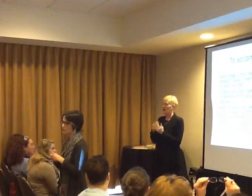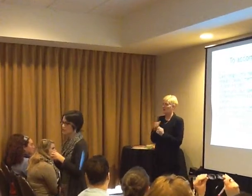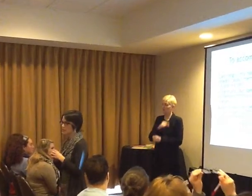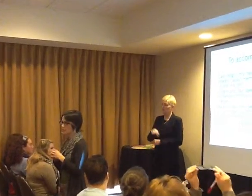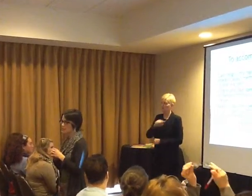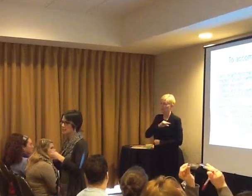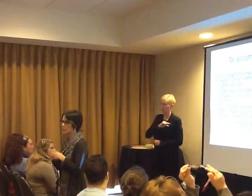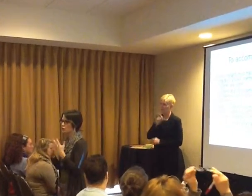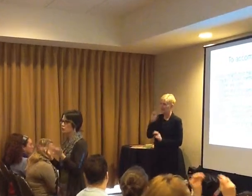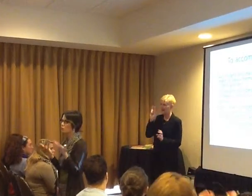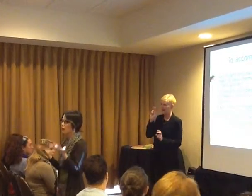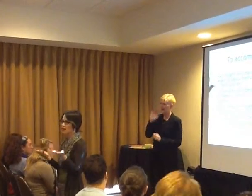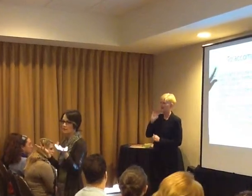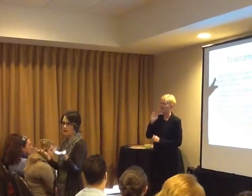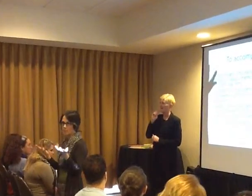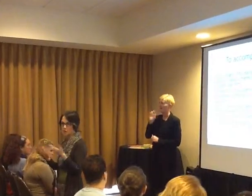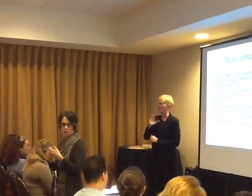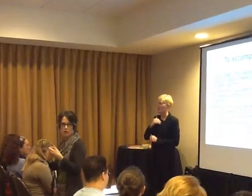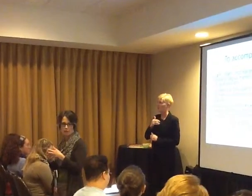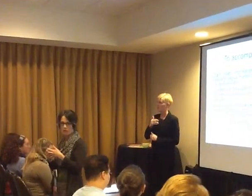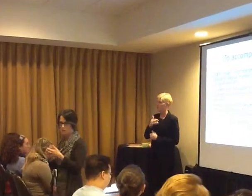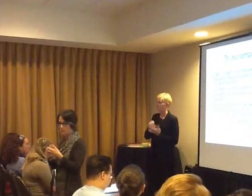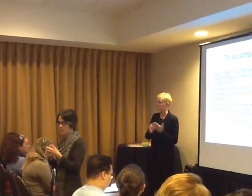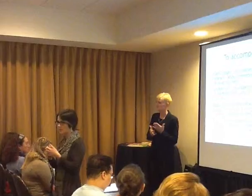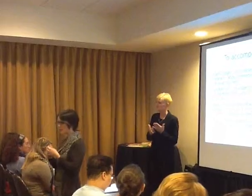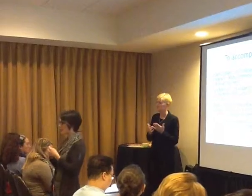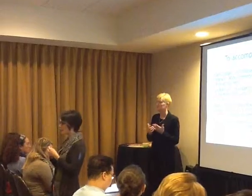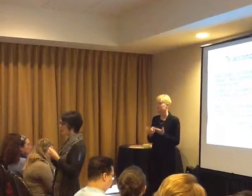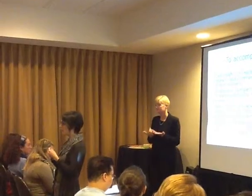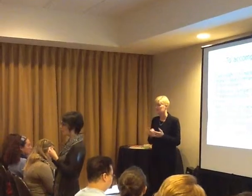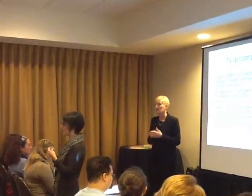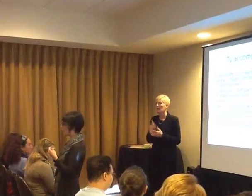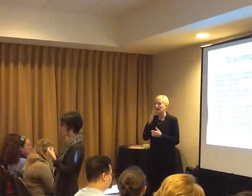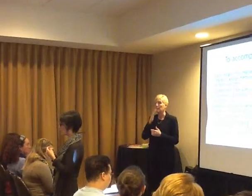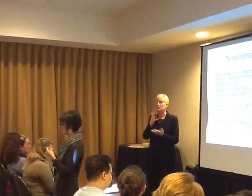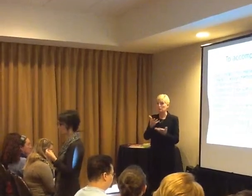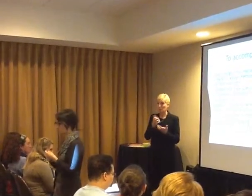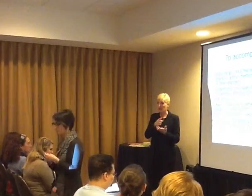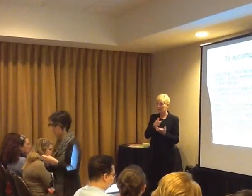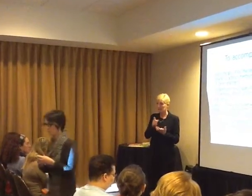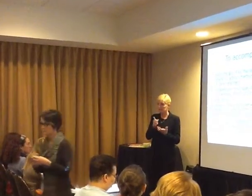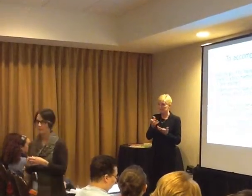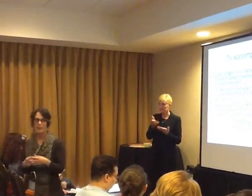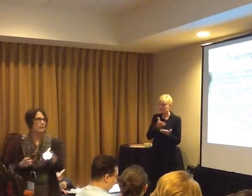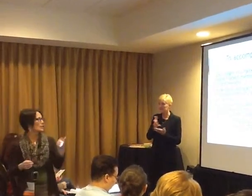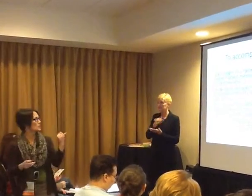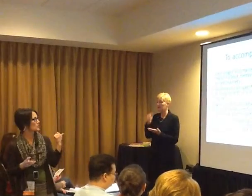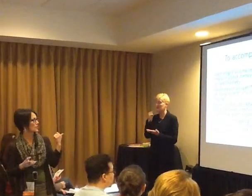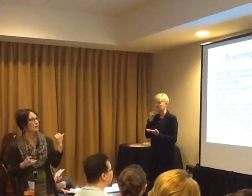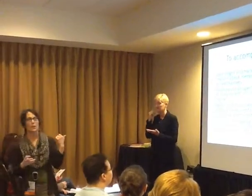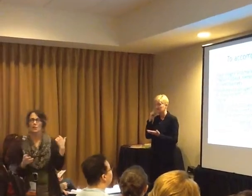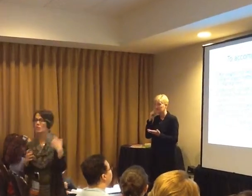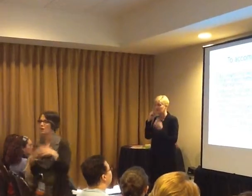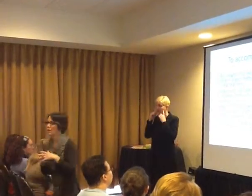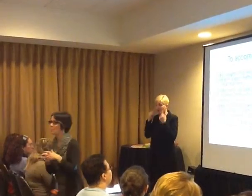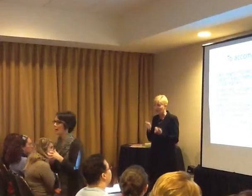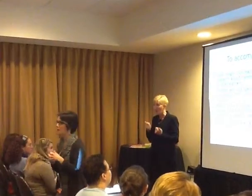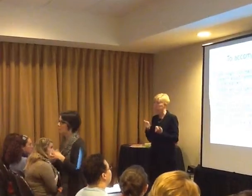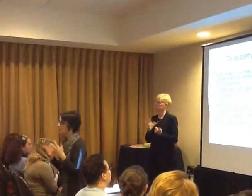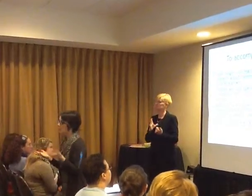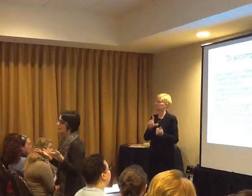our services is that you want them to have our services and that they have a hearing loss. So today we're going to